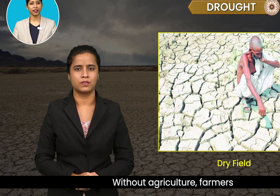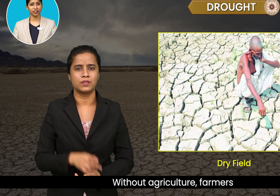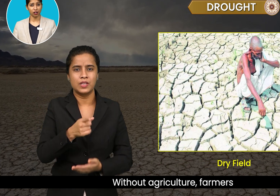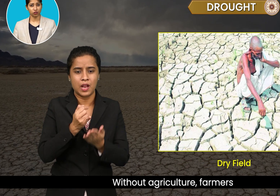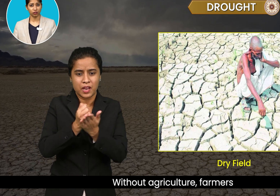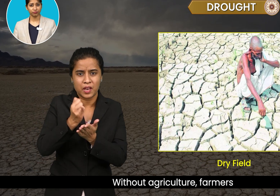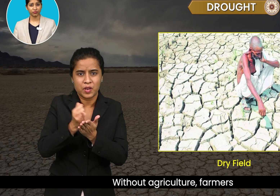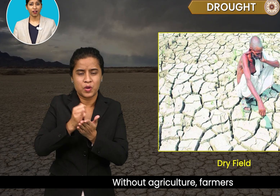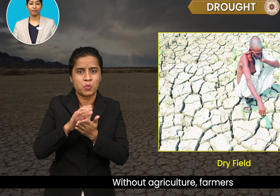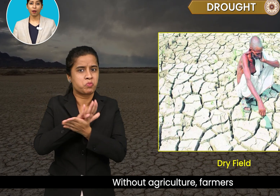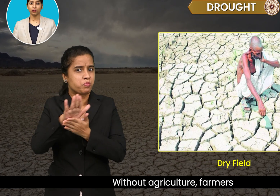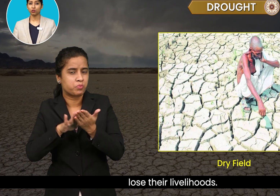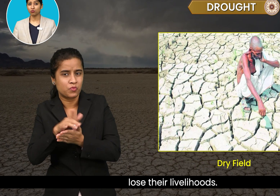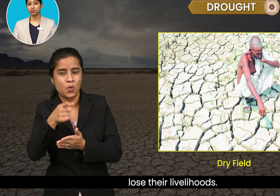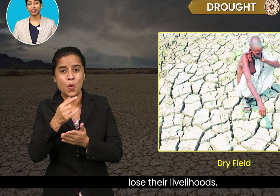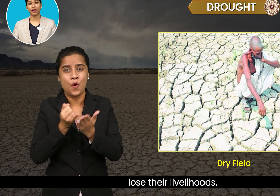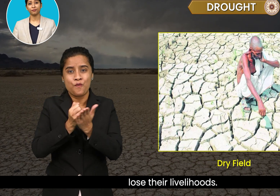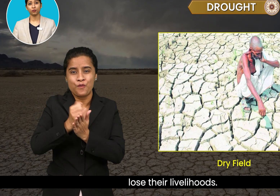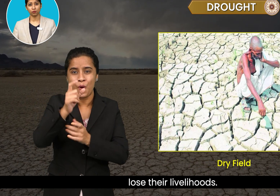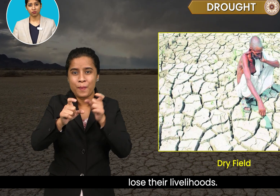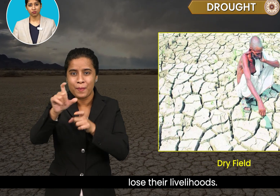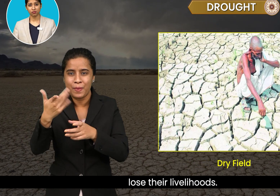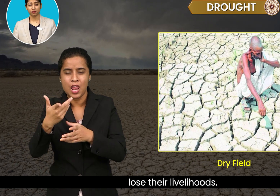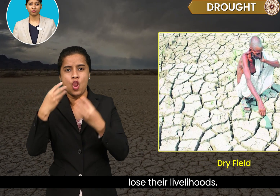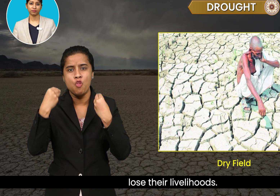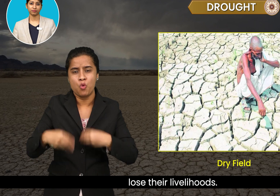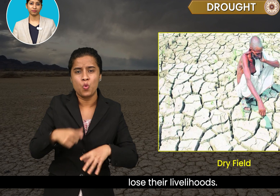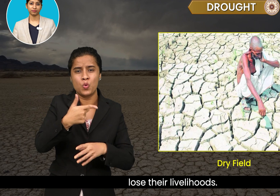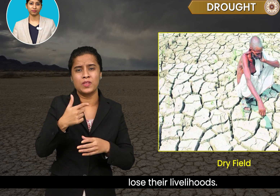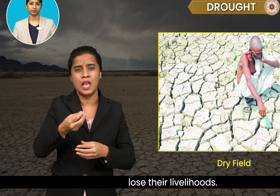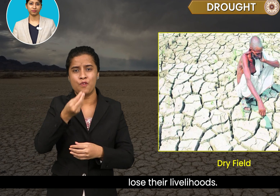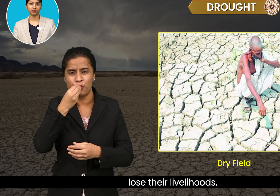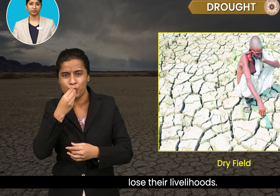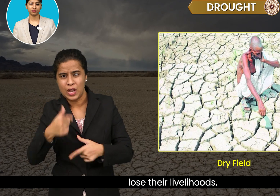Without agriculture, farmers lose their livelihoods.